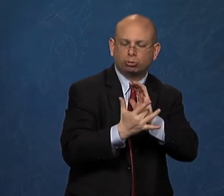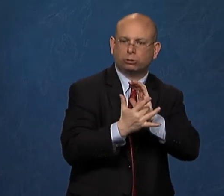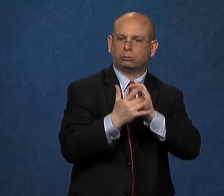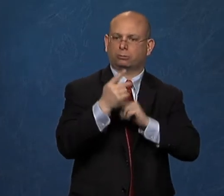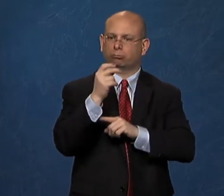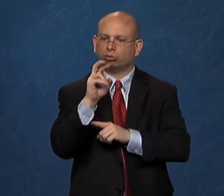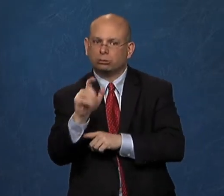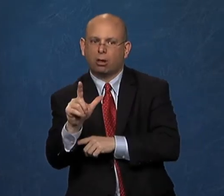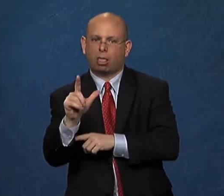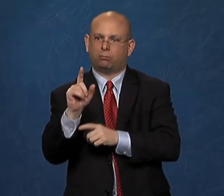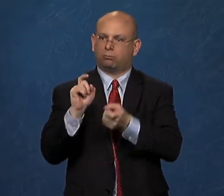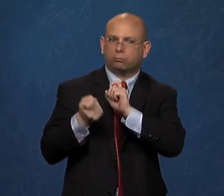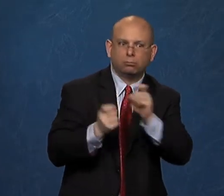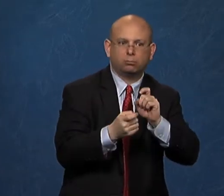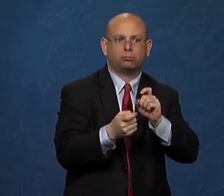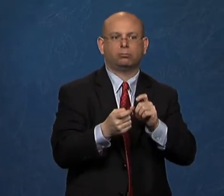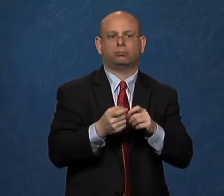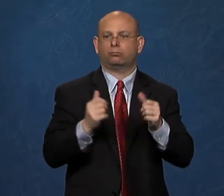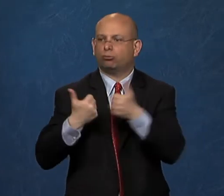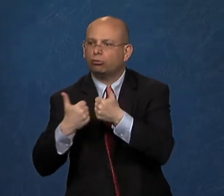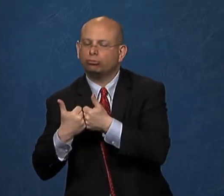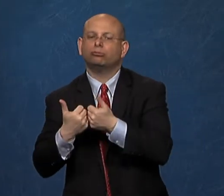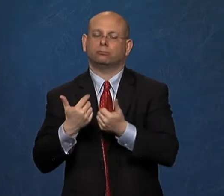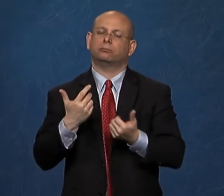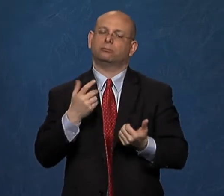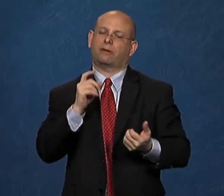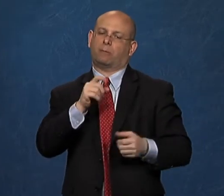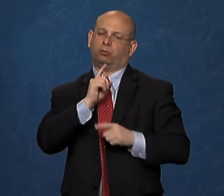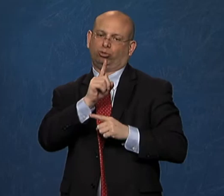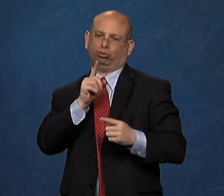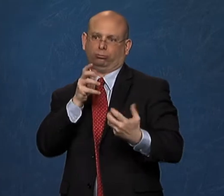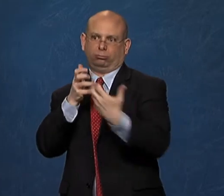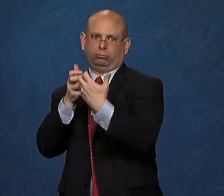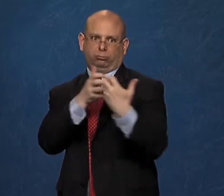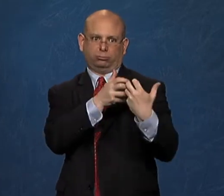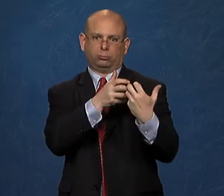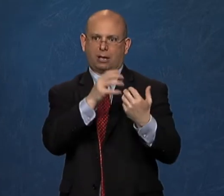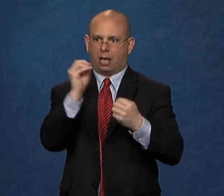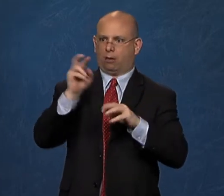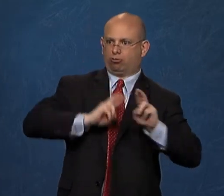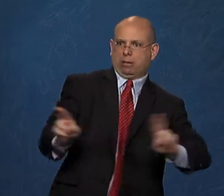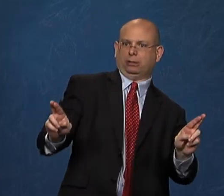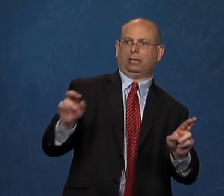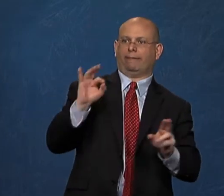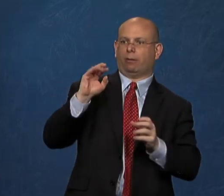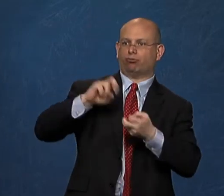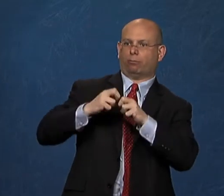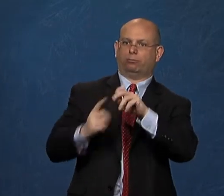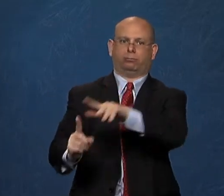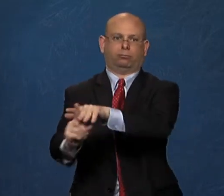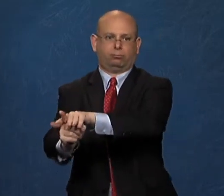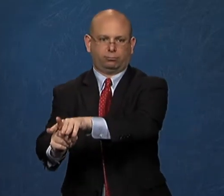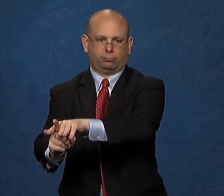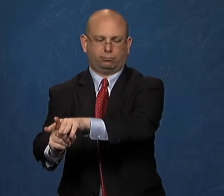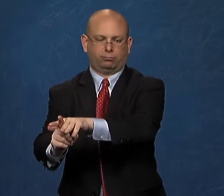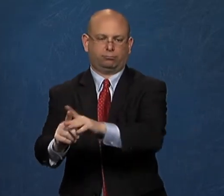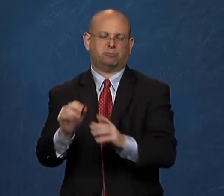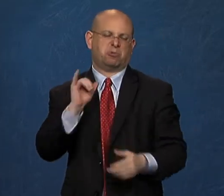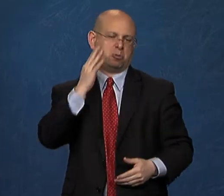It's also important, while at the same time that we're meeting all of the technical issues, as I've mentioned earlier, all of the challenges we've talked about, having people